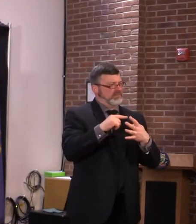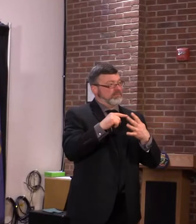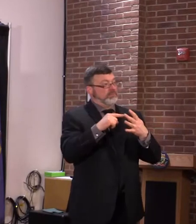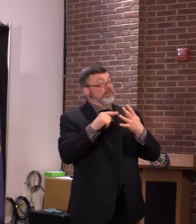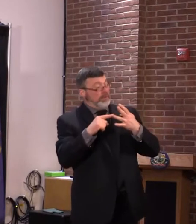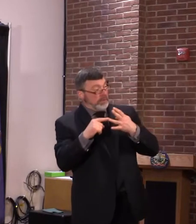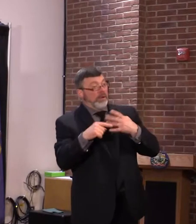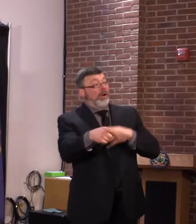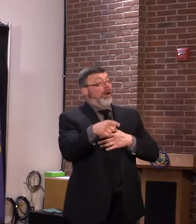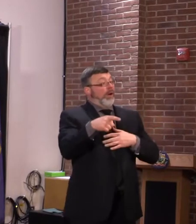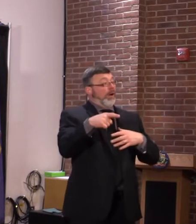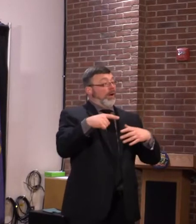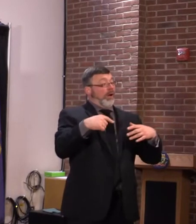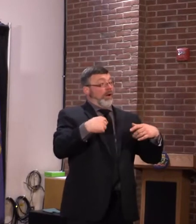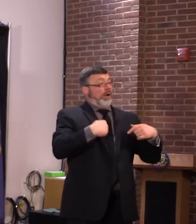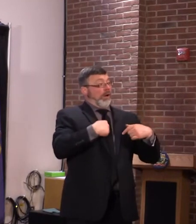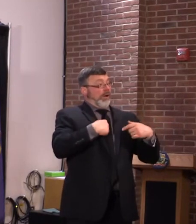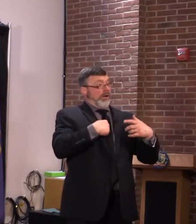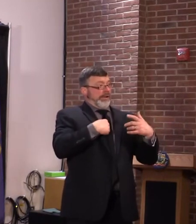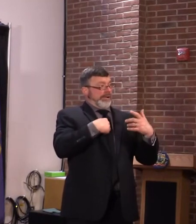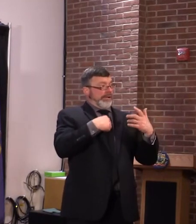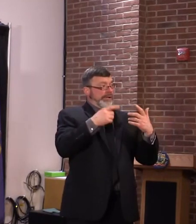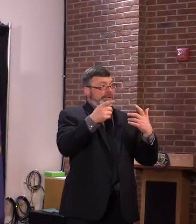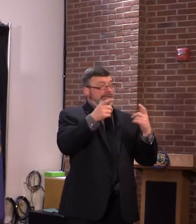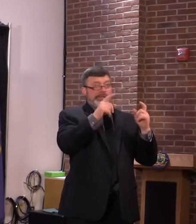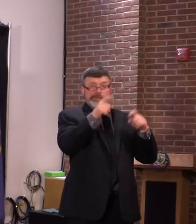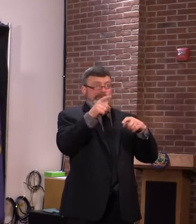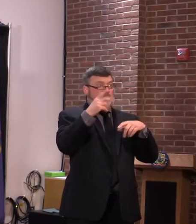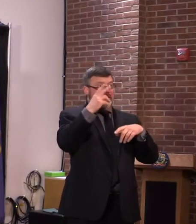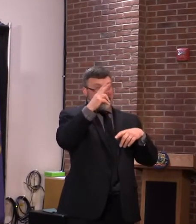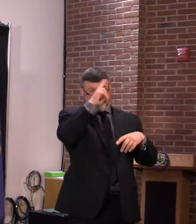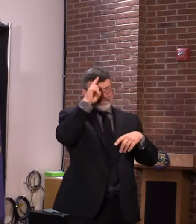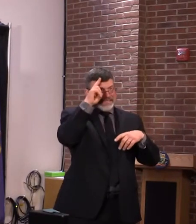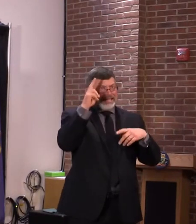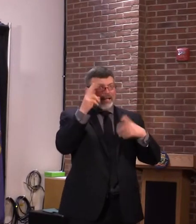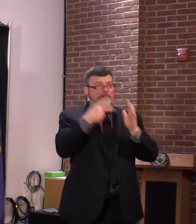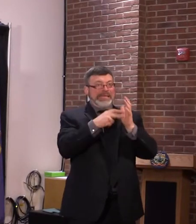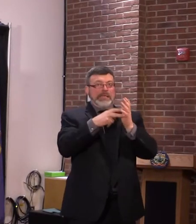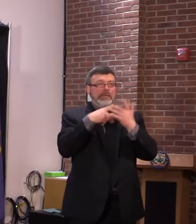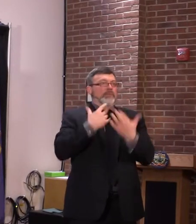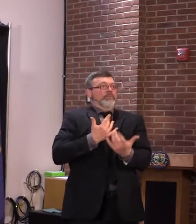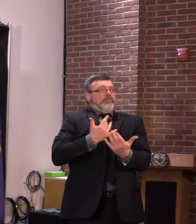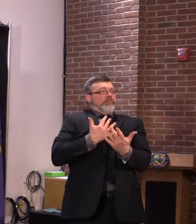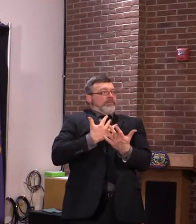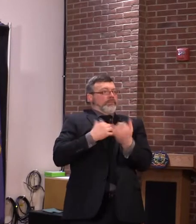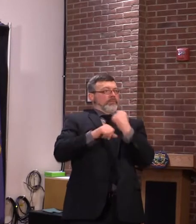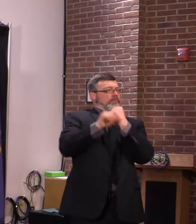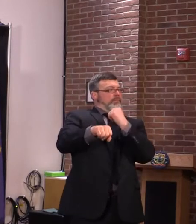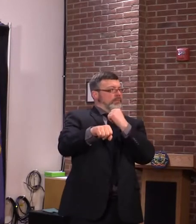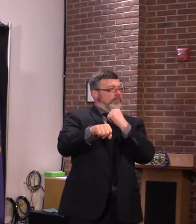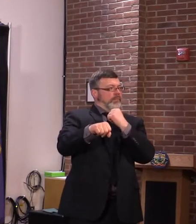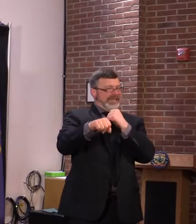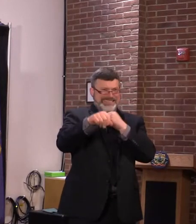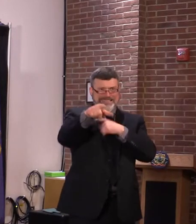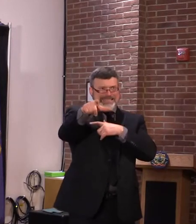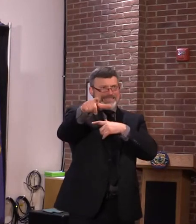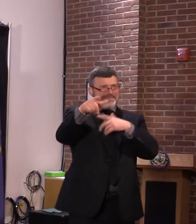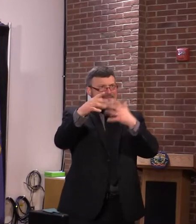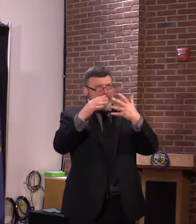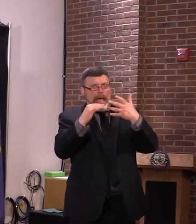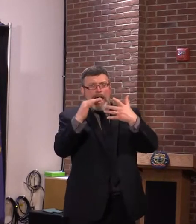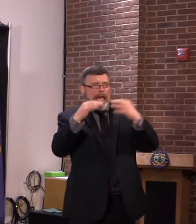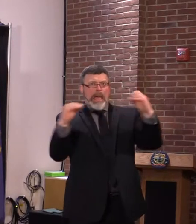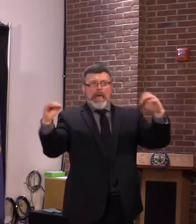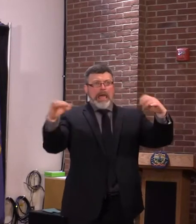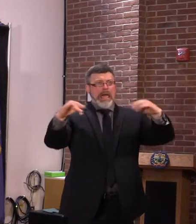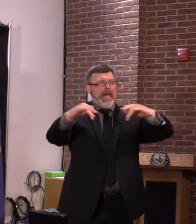in care, and you'd only be adding to their strain. Your own health may be just fine, but you could still spread